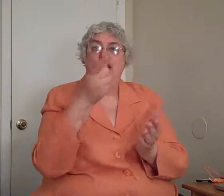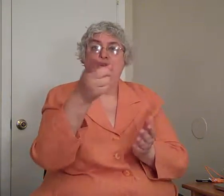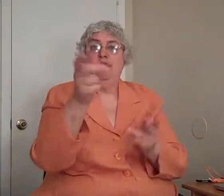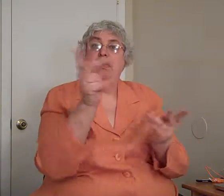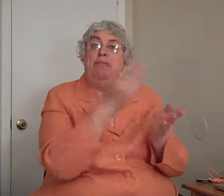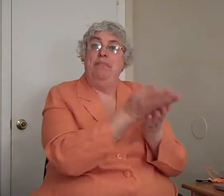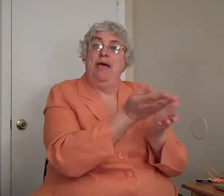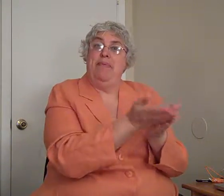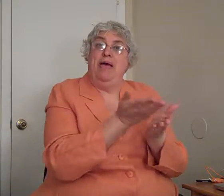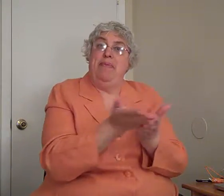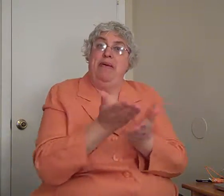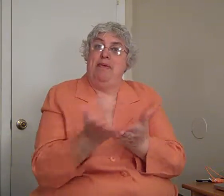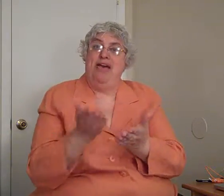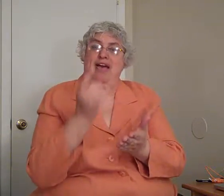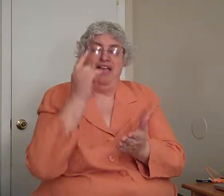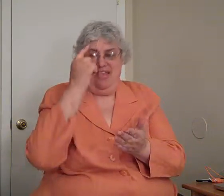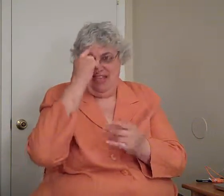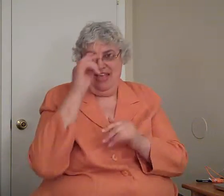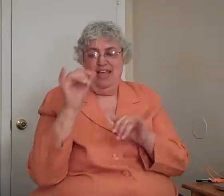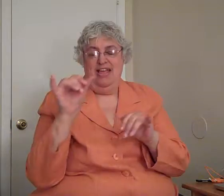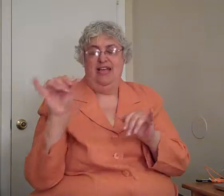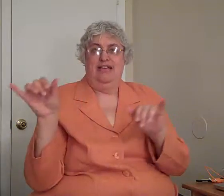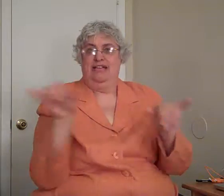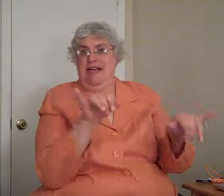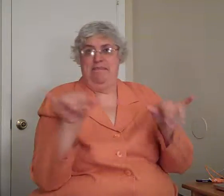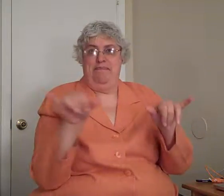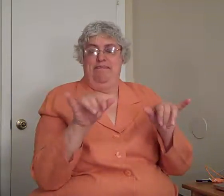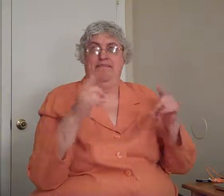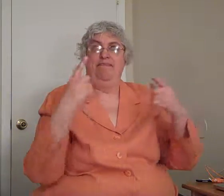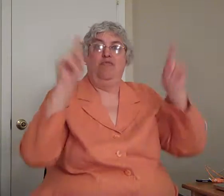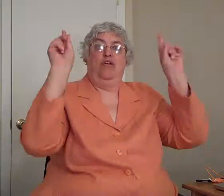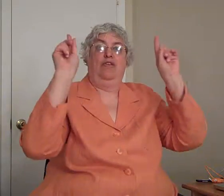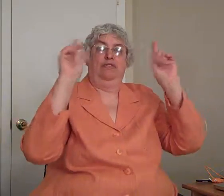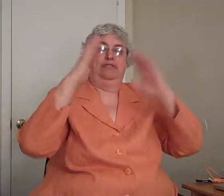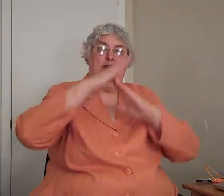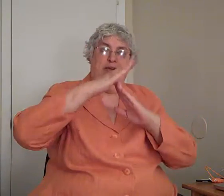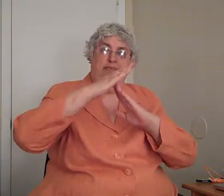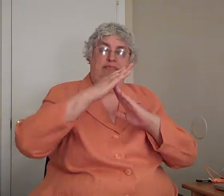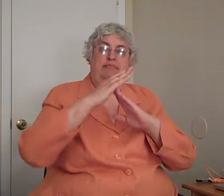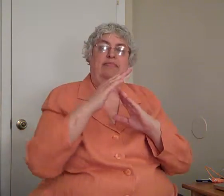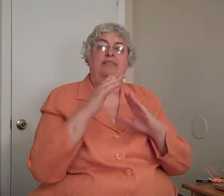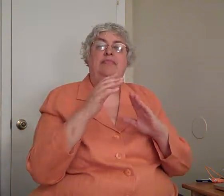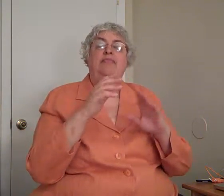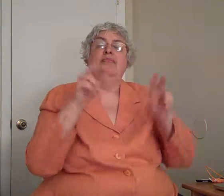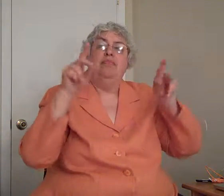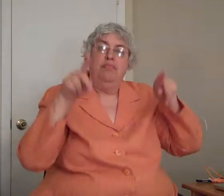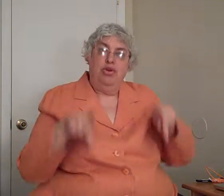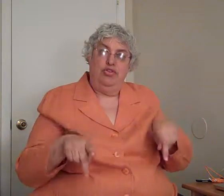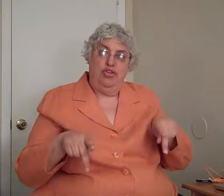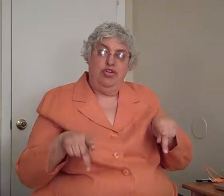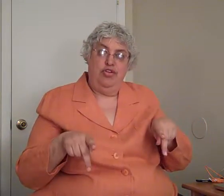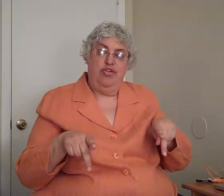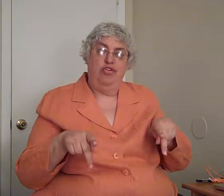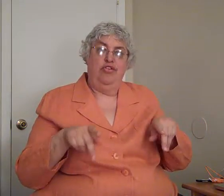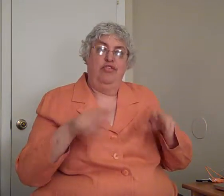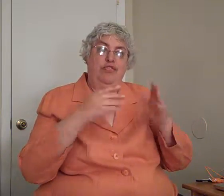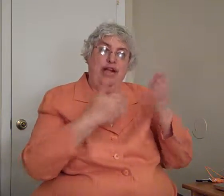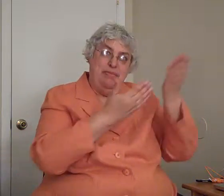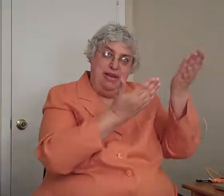people already think so. Now, the power that comes with social proof through personal recommendations and third-party validation has always played